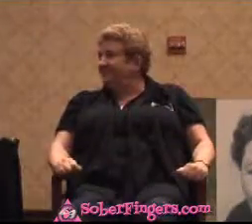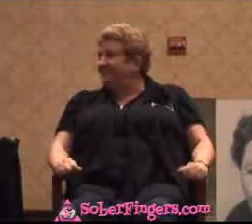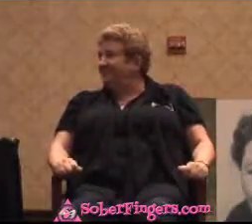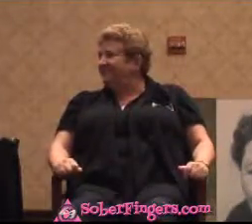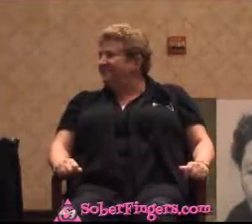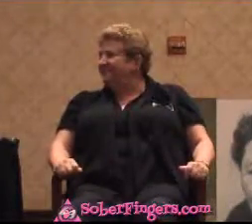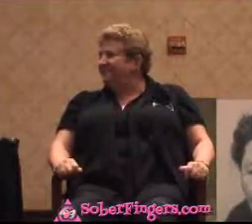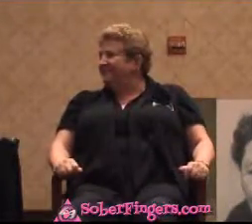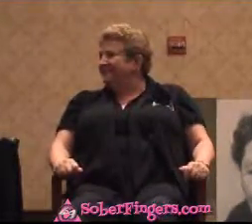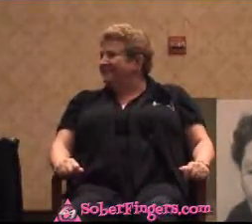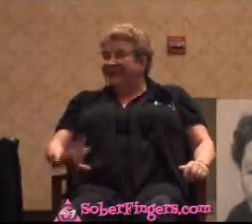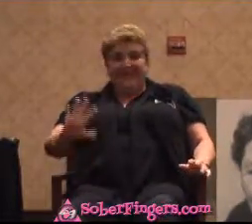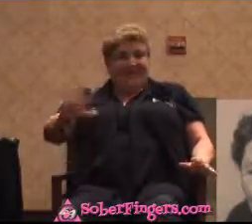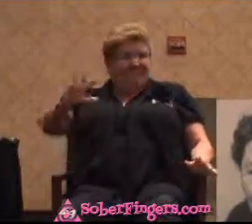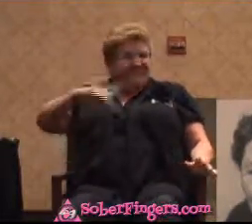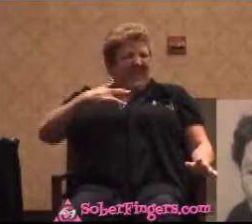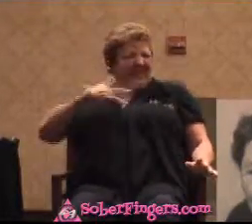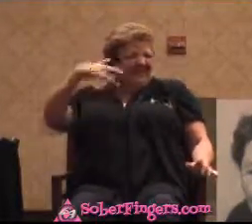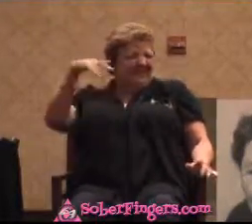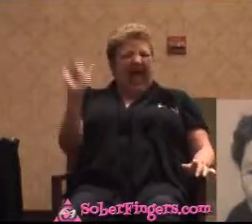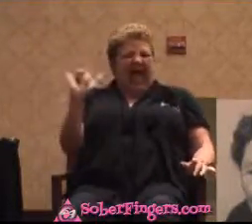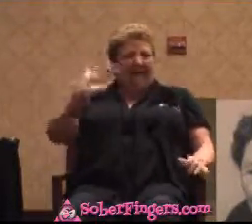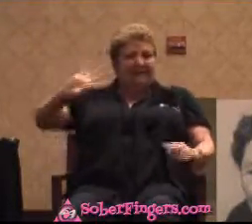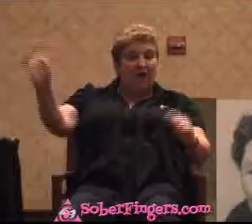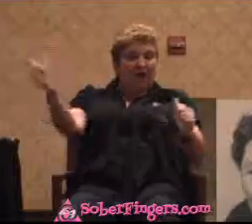It feels like the first time.